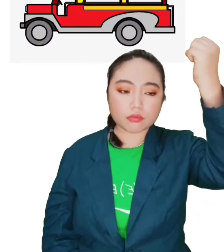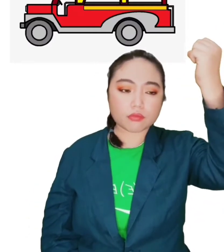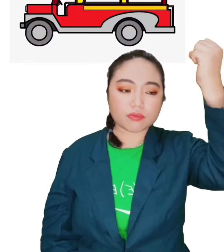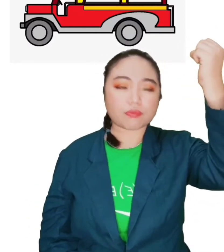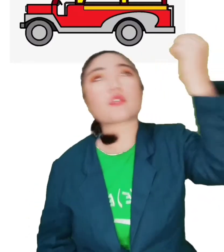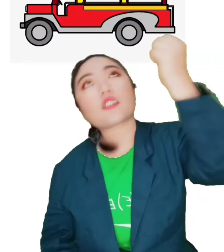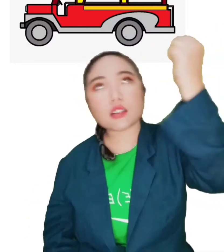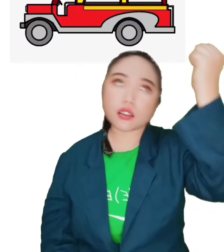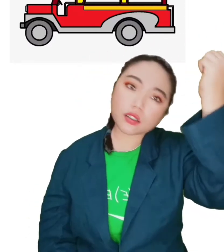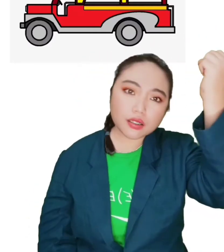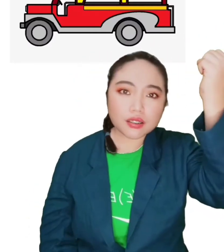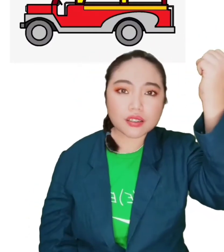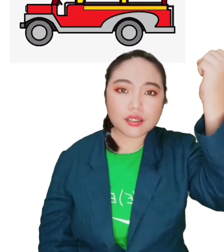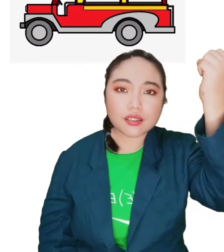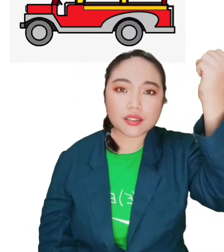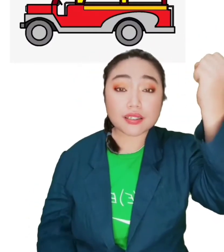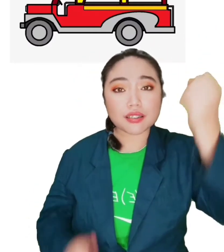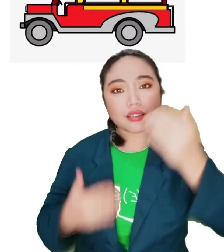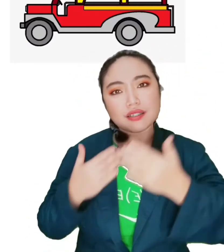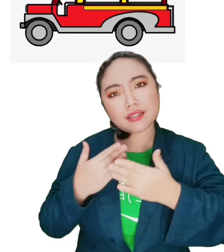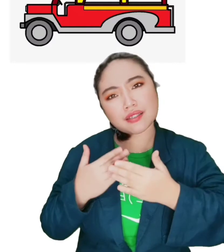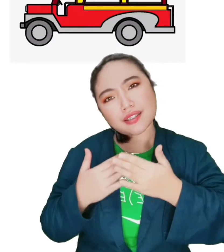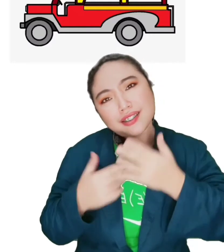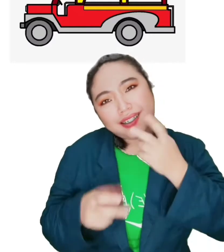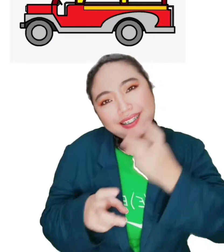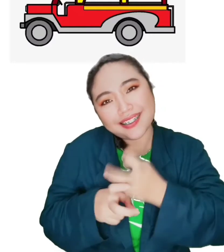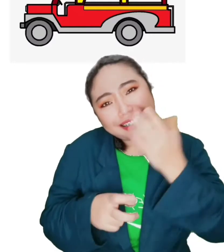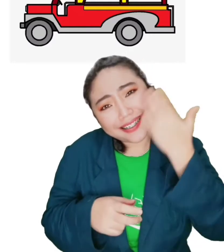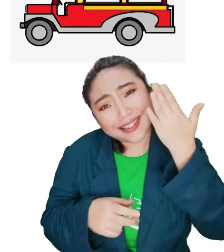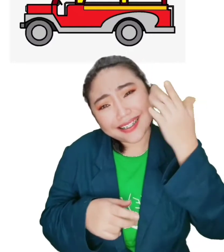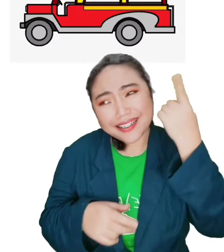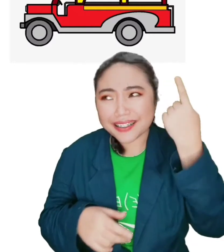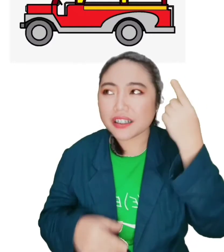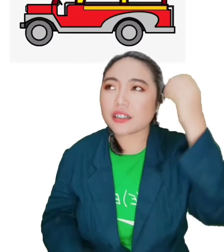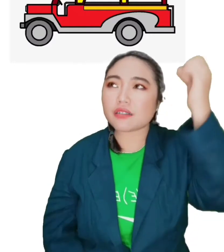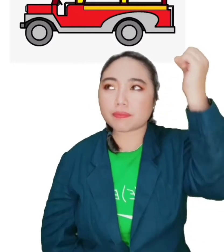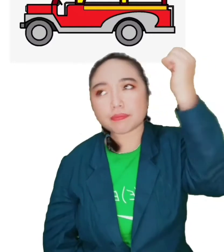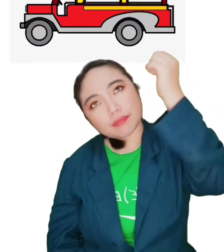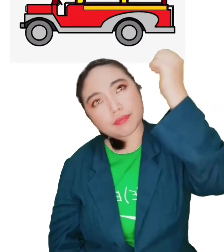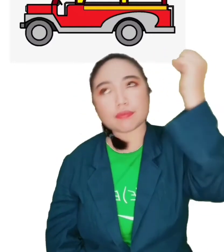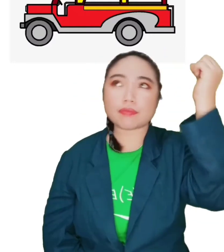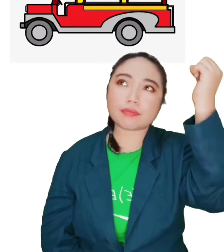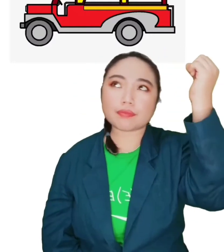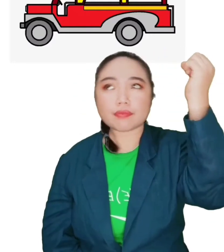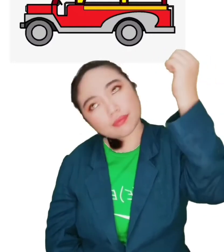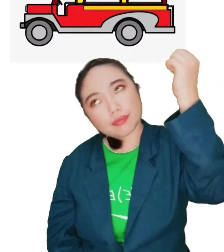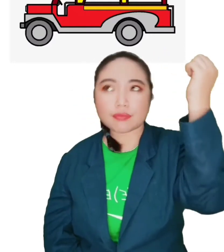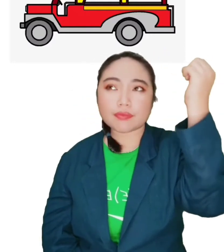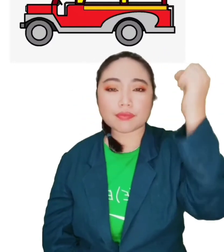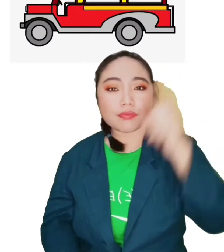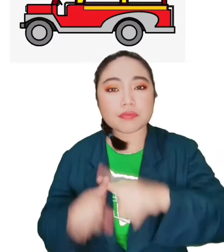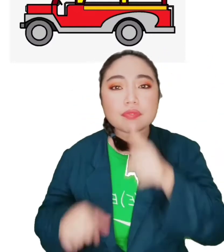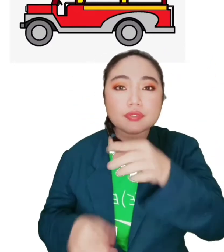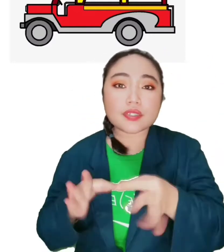holding. If a driver stopped, it would just be like that. He has little movement.